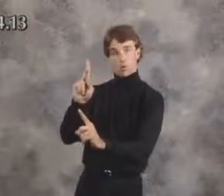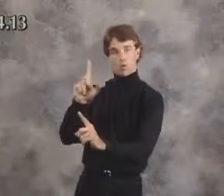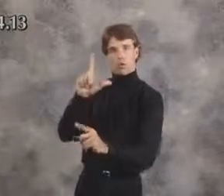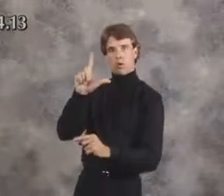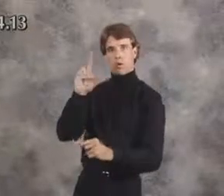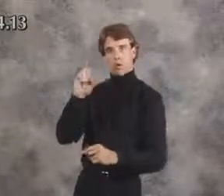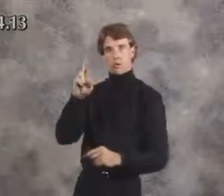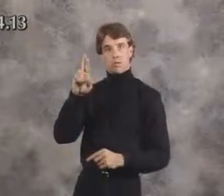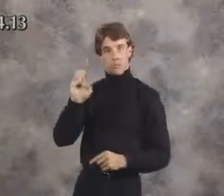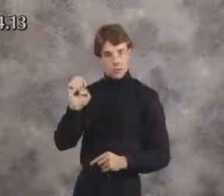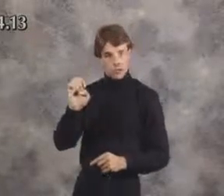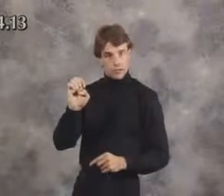folklore.